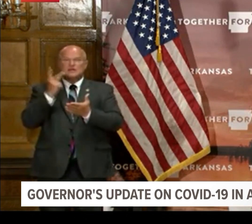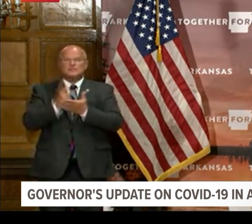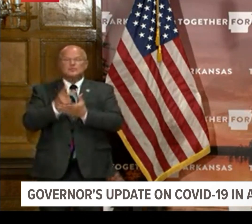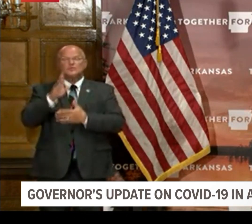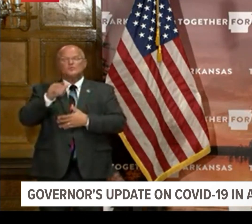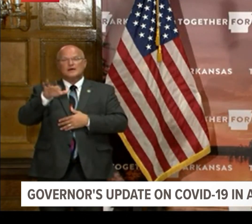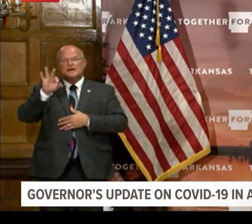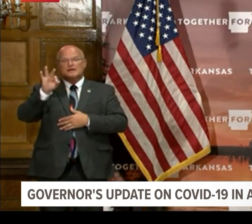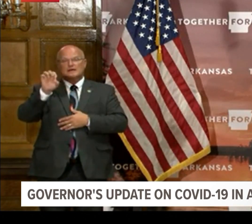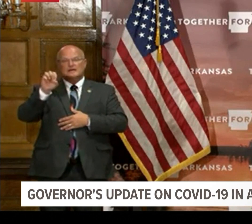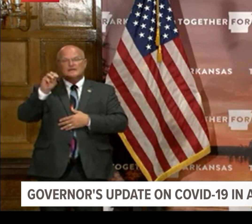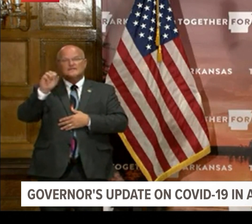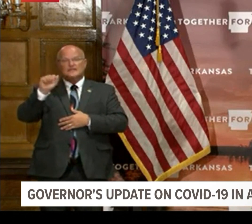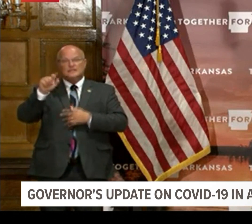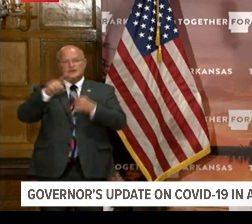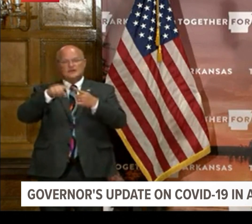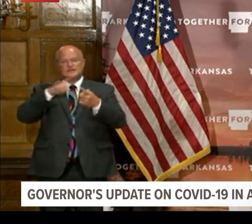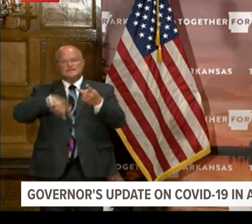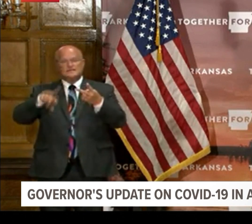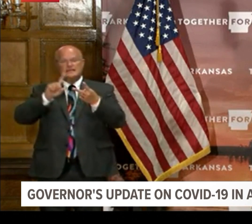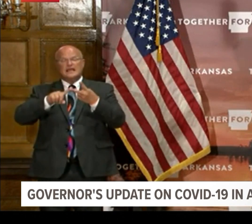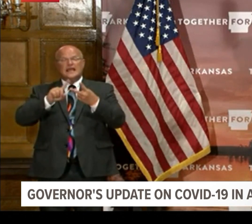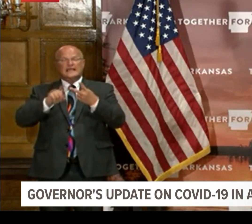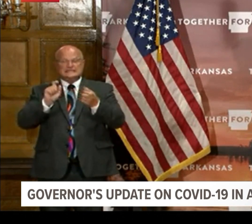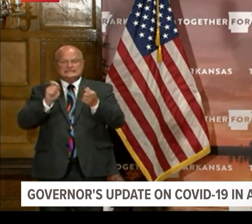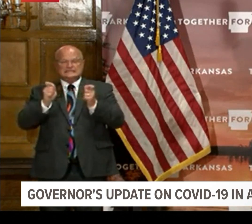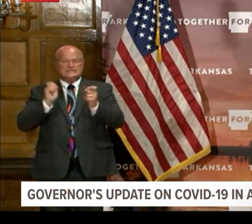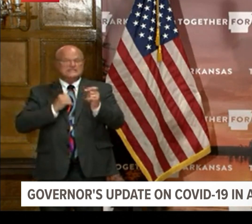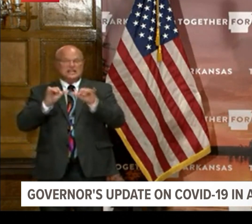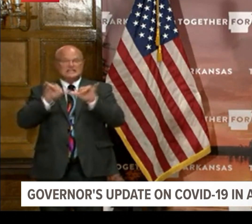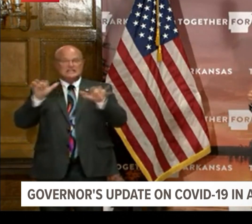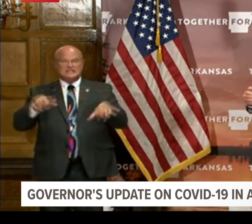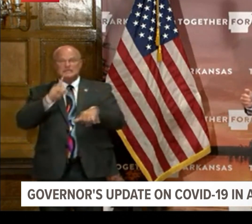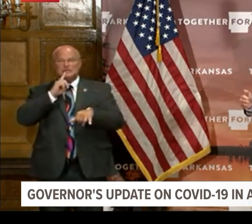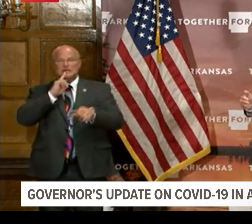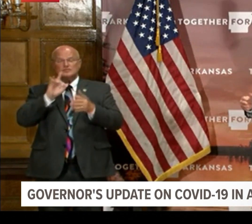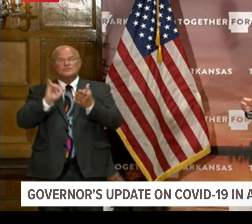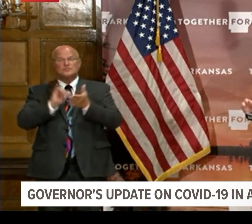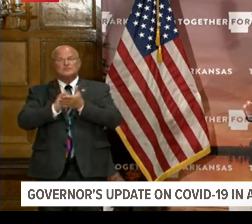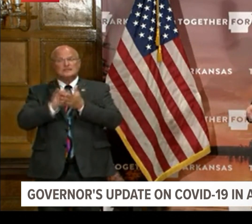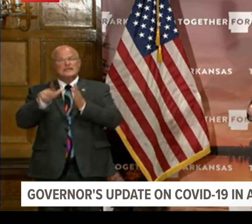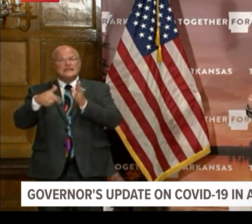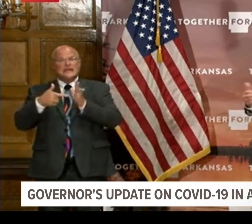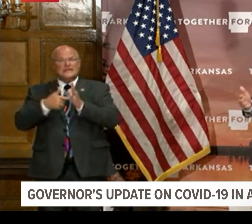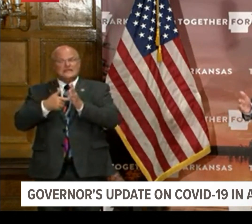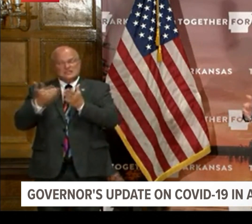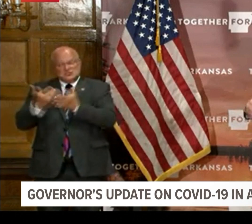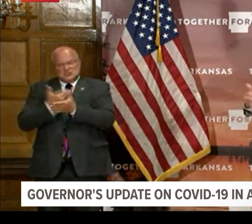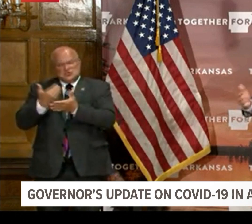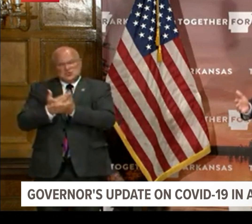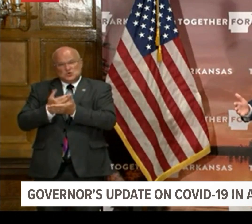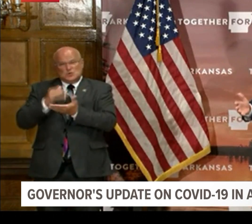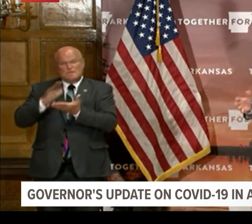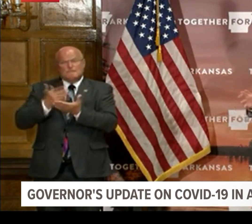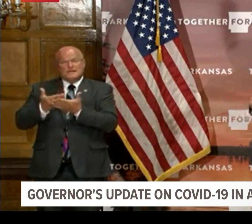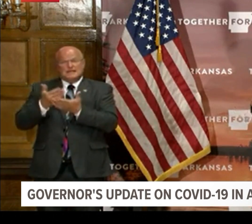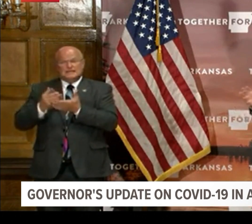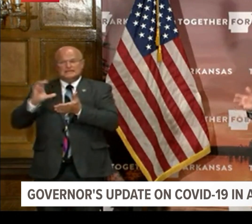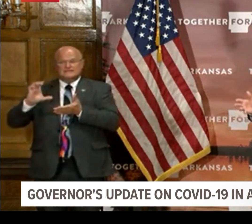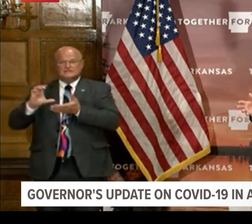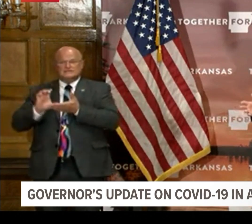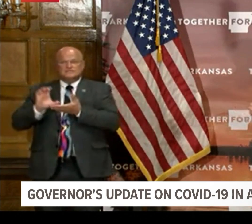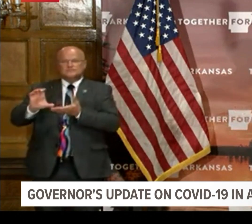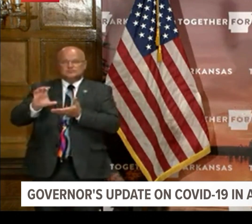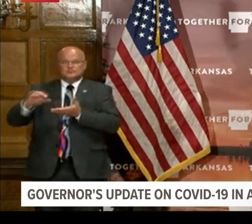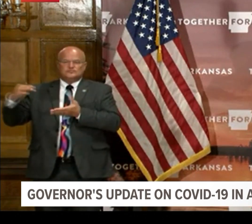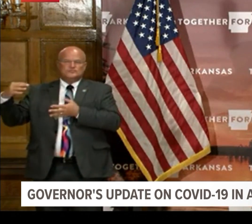FEMA. And then secondly, we have to adjust our system to make sure this new amount can flow out. So it takes